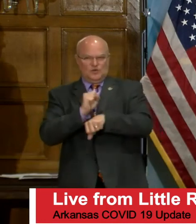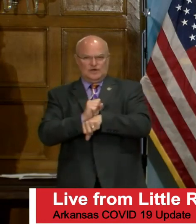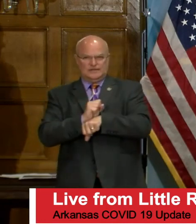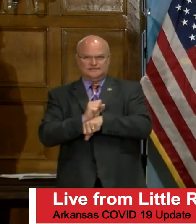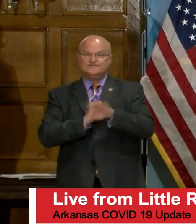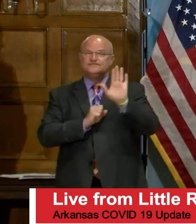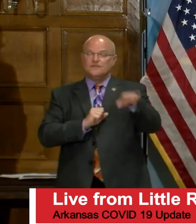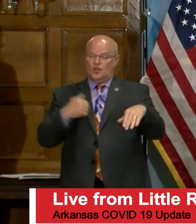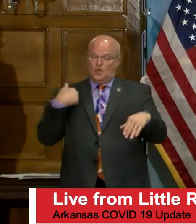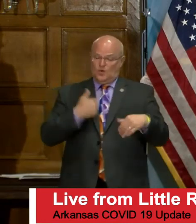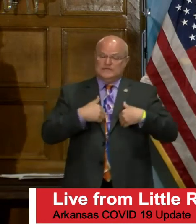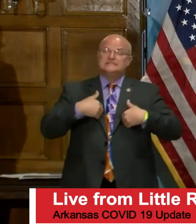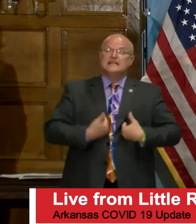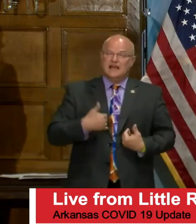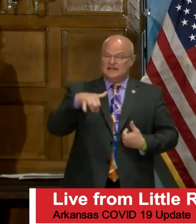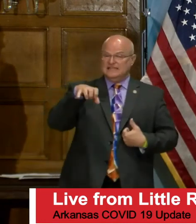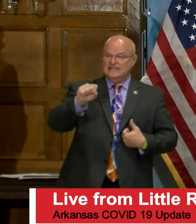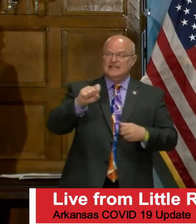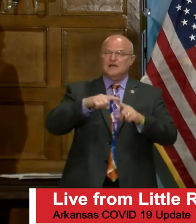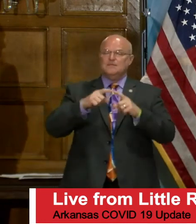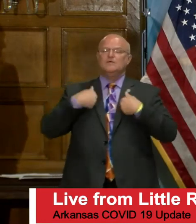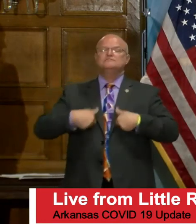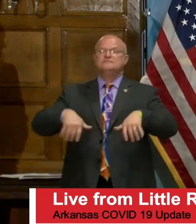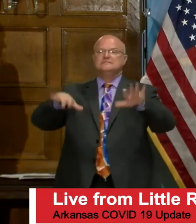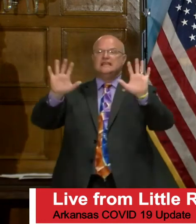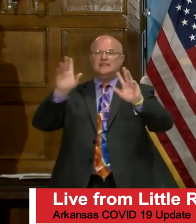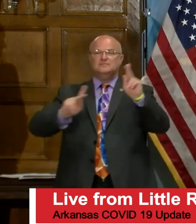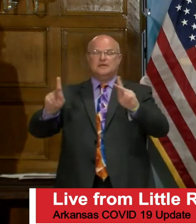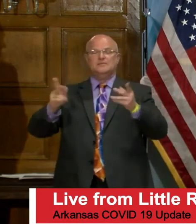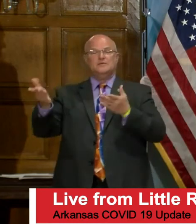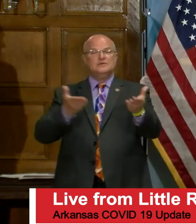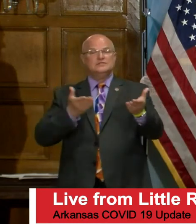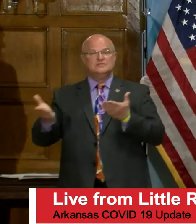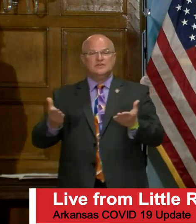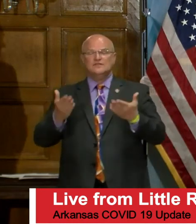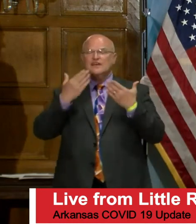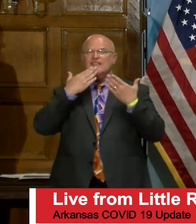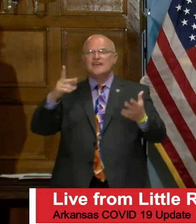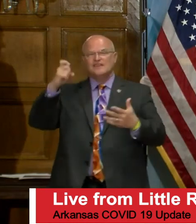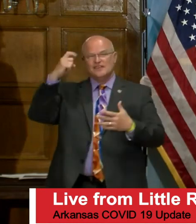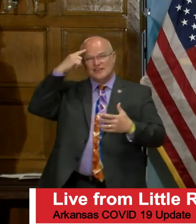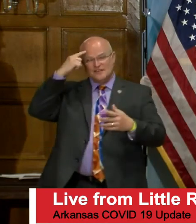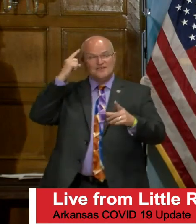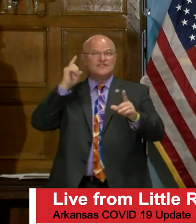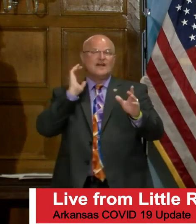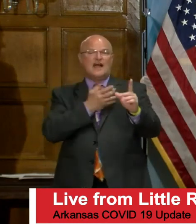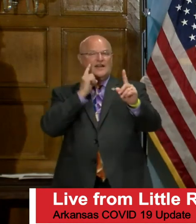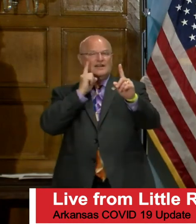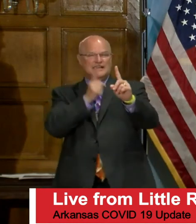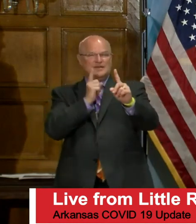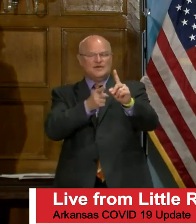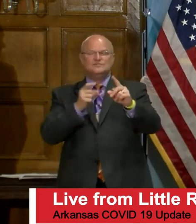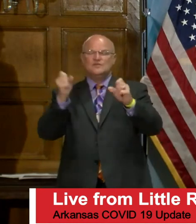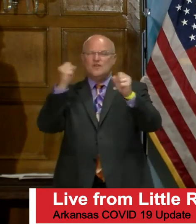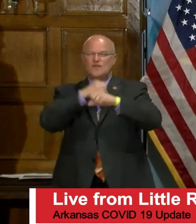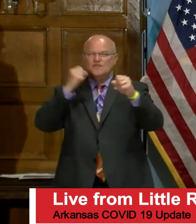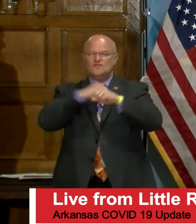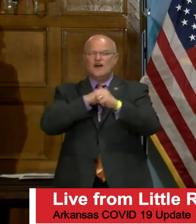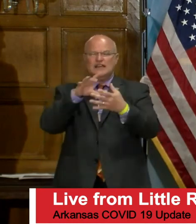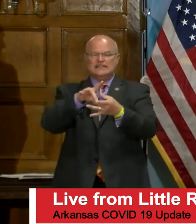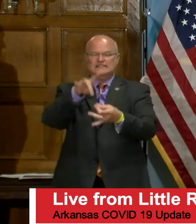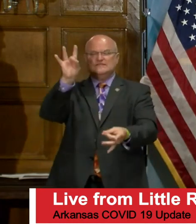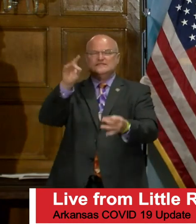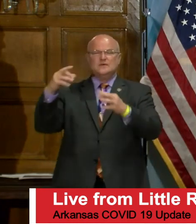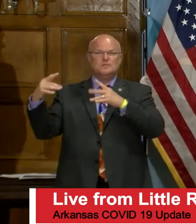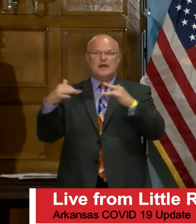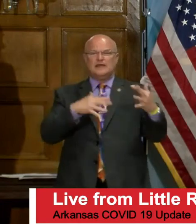tired, we remain dedicated to the people that we serve. Thanks again, Governor, for your acknowledgement of our heroes who are fighting this invisible battle, our